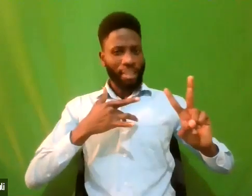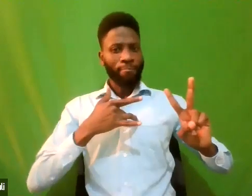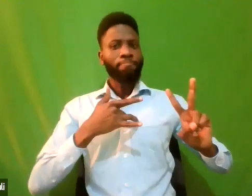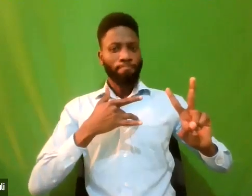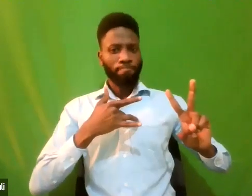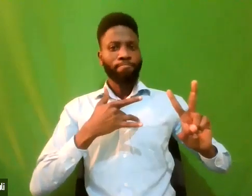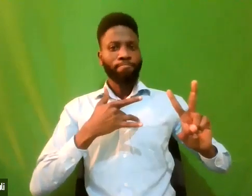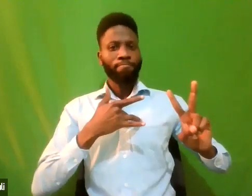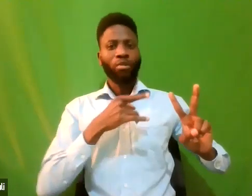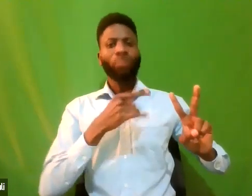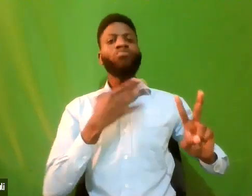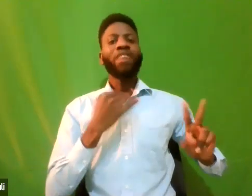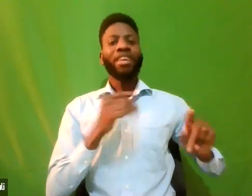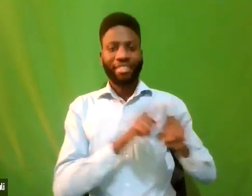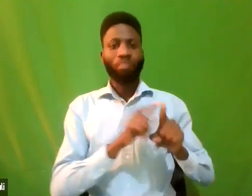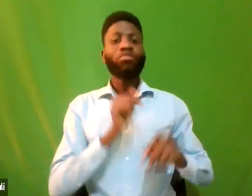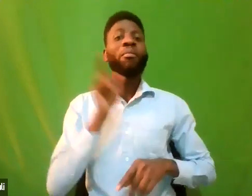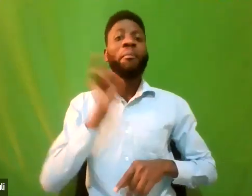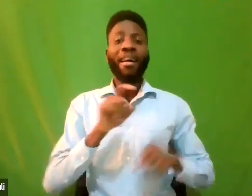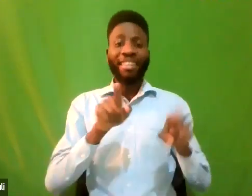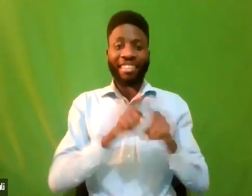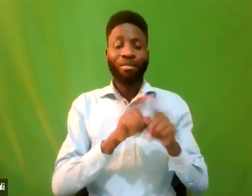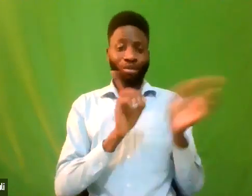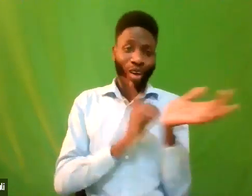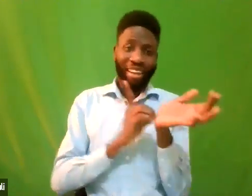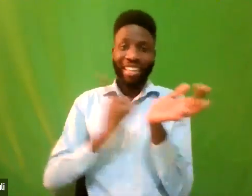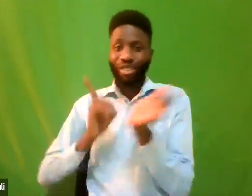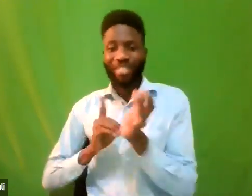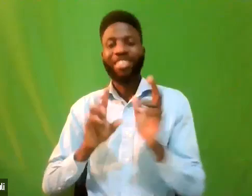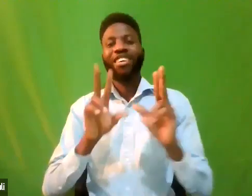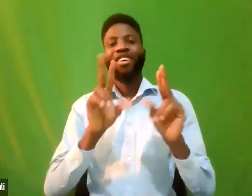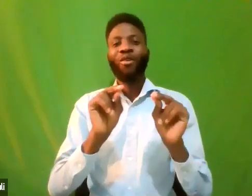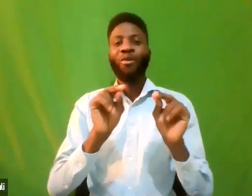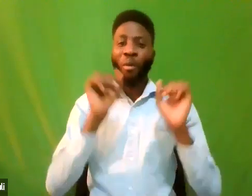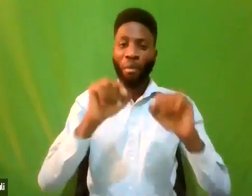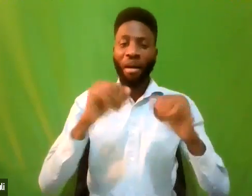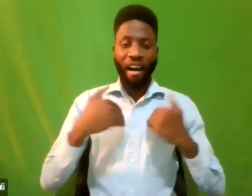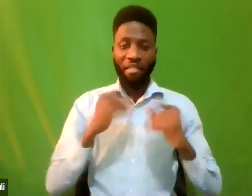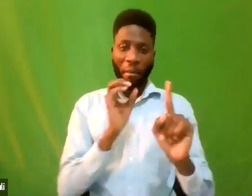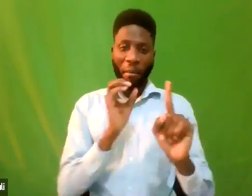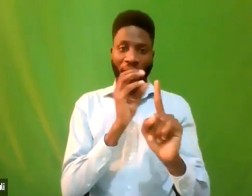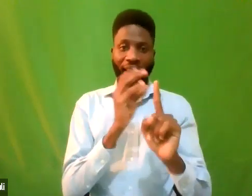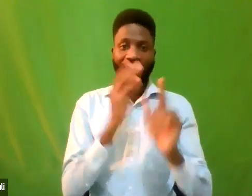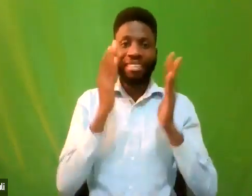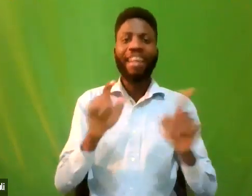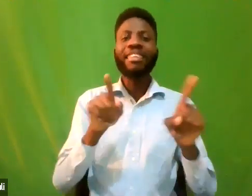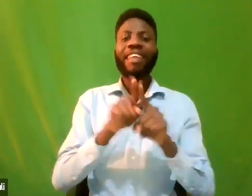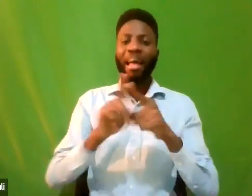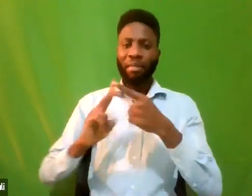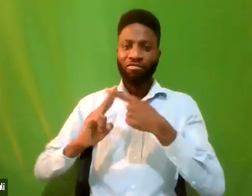a doctor and you want to be a doctor. No, you can actually have a mentor who is like an engineer and you are in art,